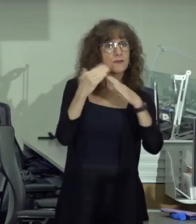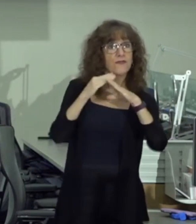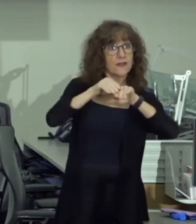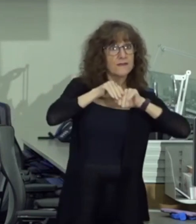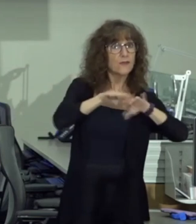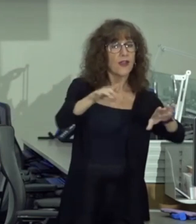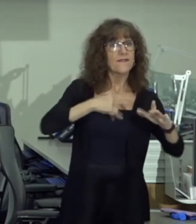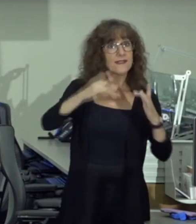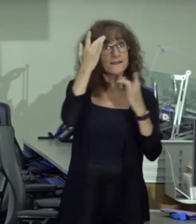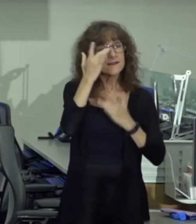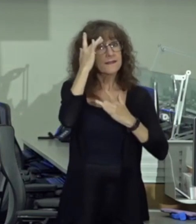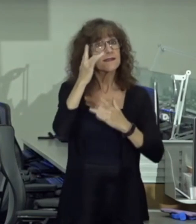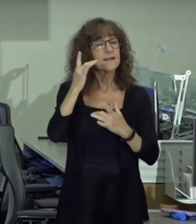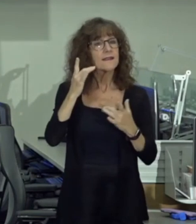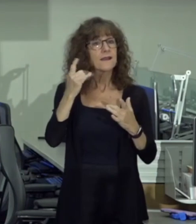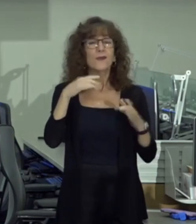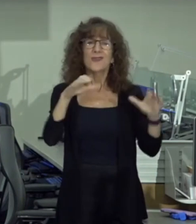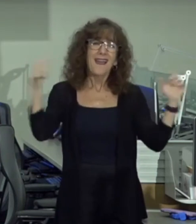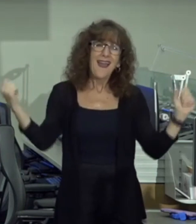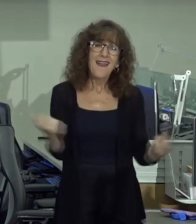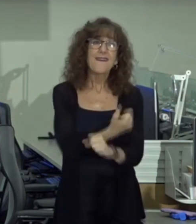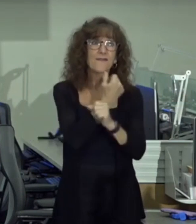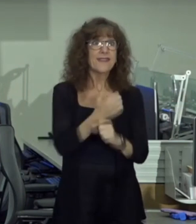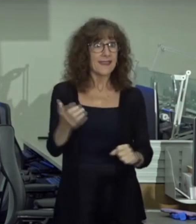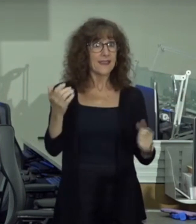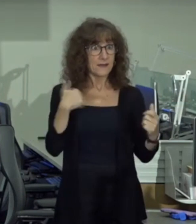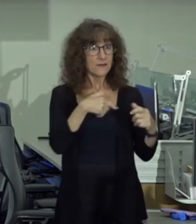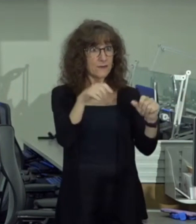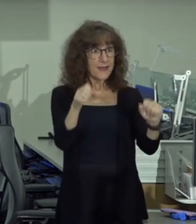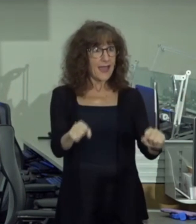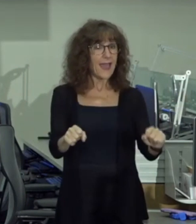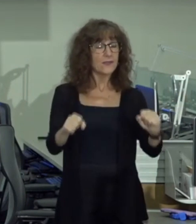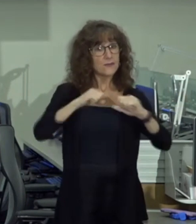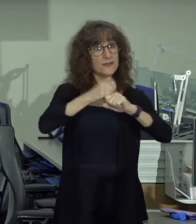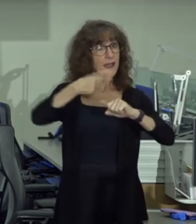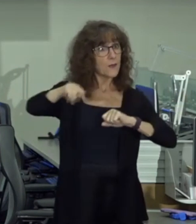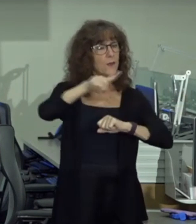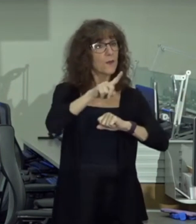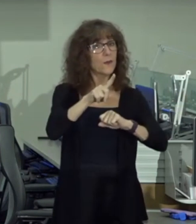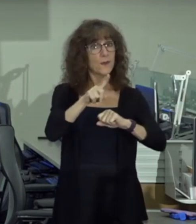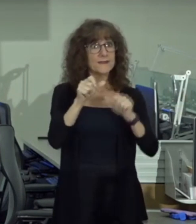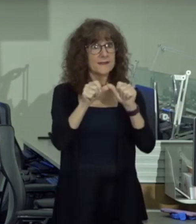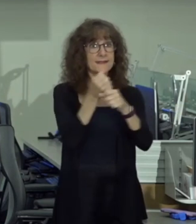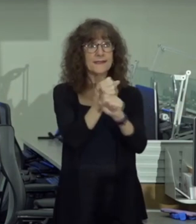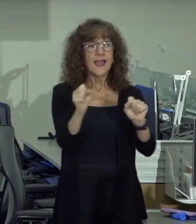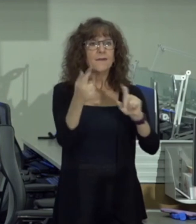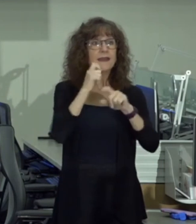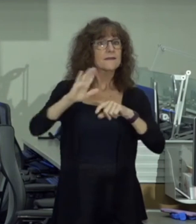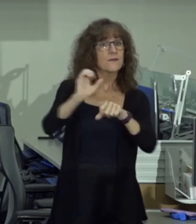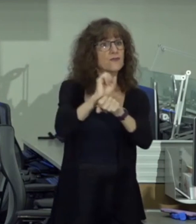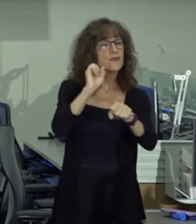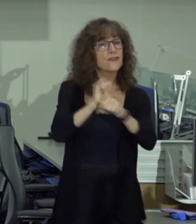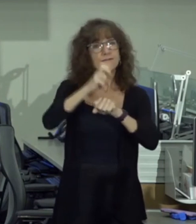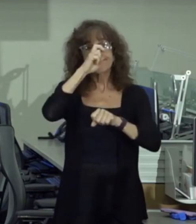spread of this virus in our community. We're doing everything in our power to keep all of you safe. And because of your discipline and